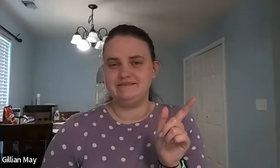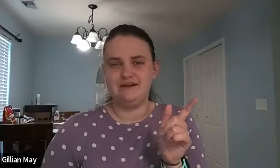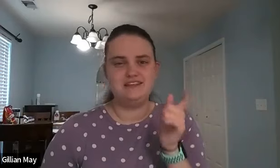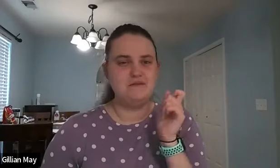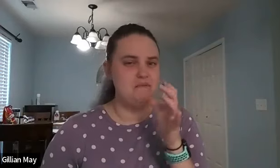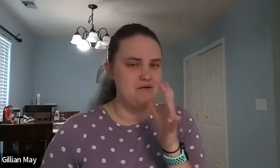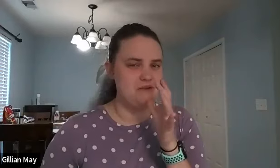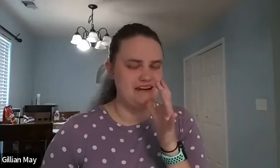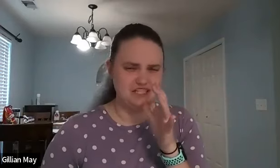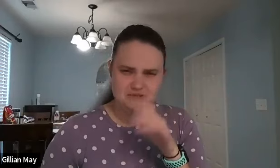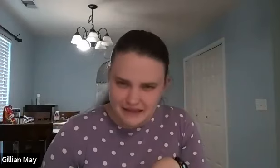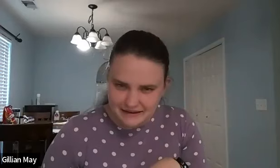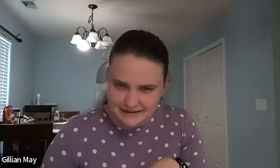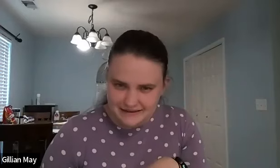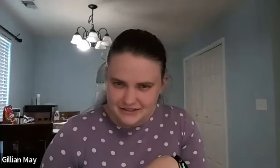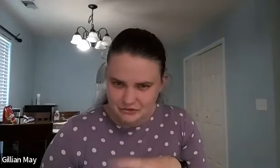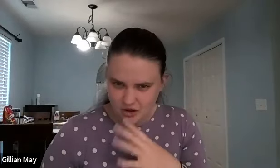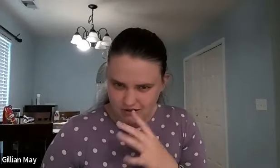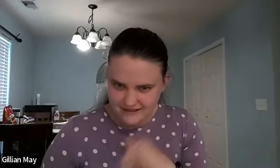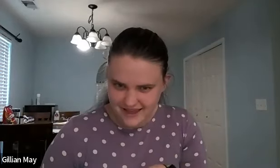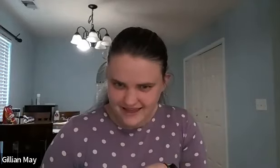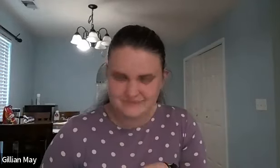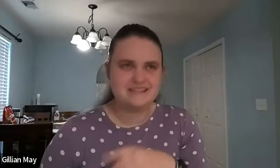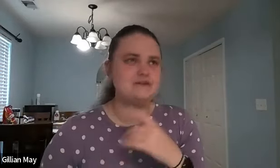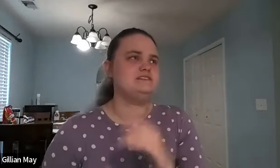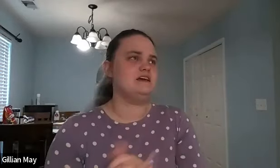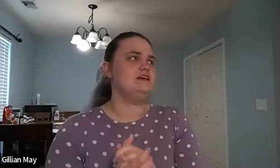I was telling my mom about it. She was like, you talk like that? Because I was saying,